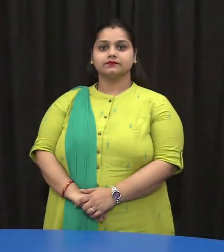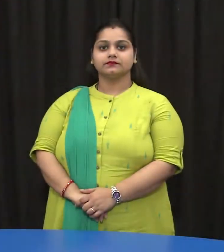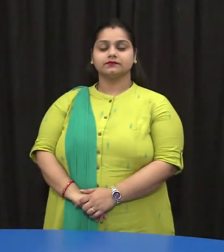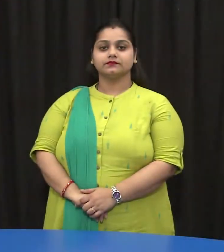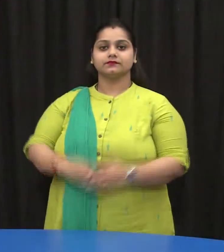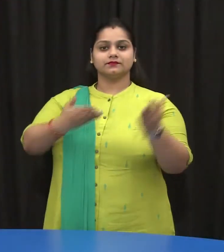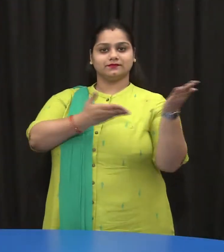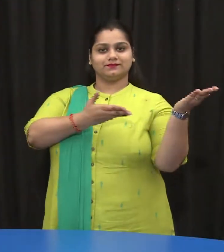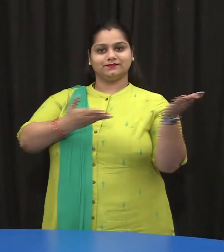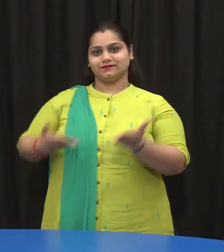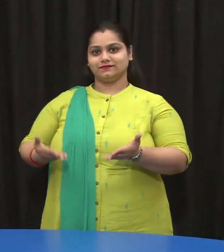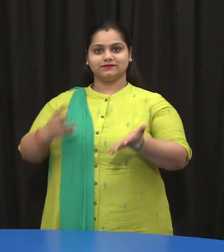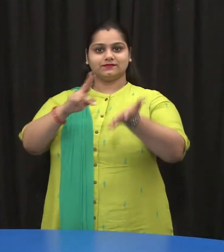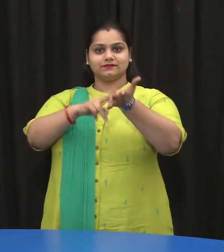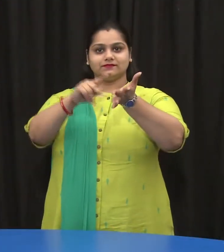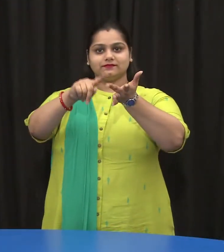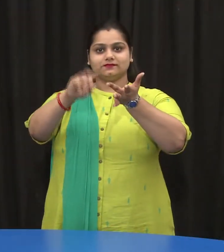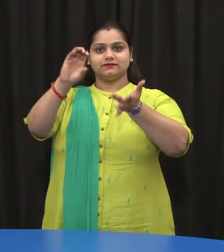Welcome to the NIOS.